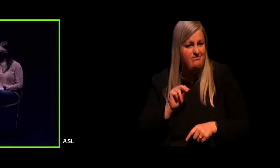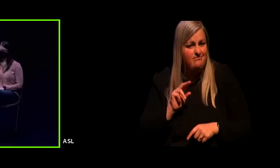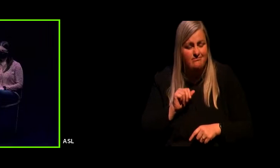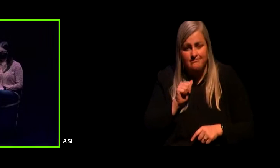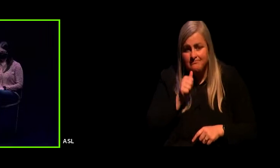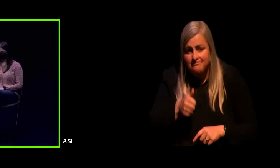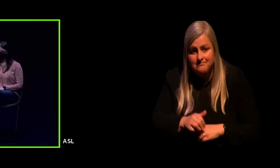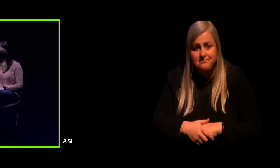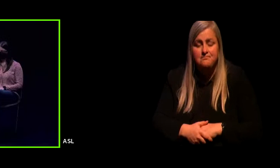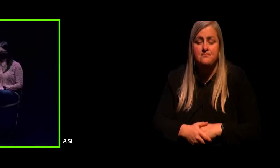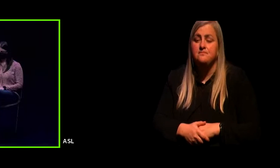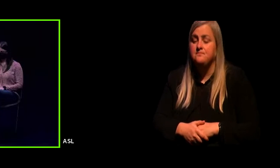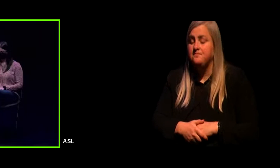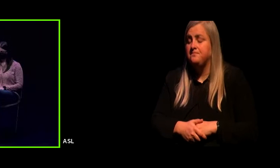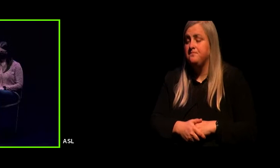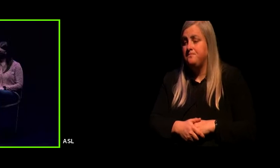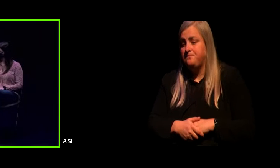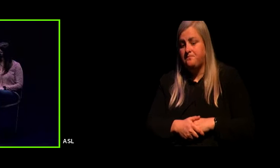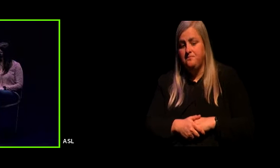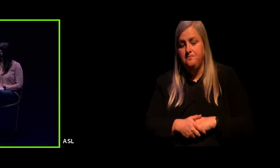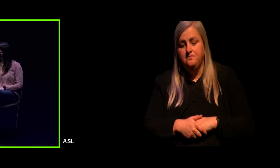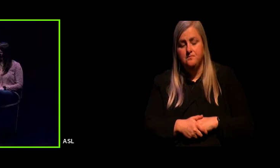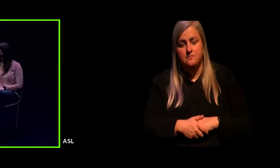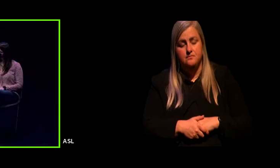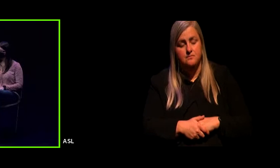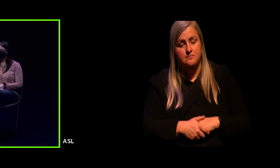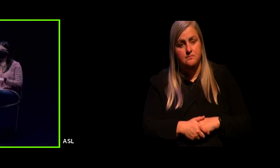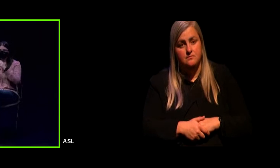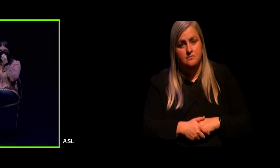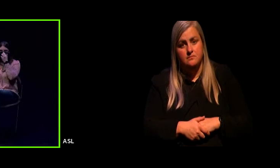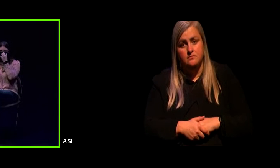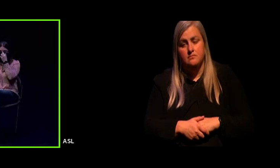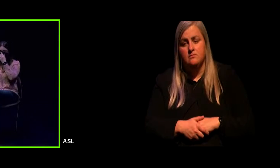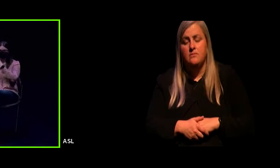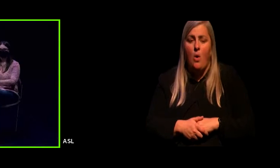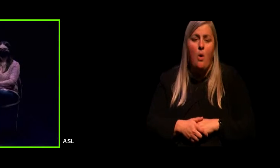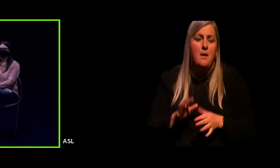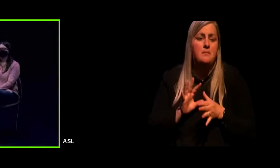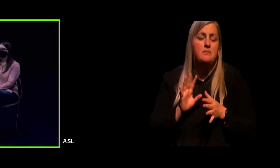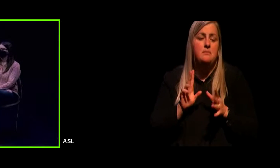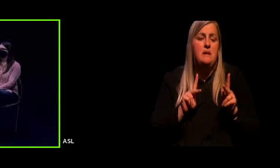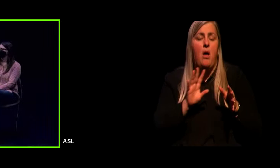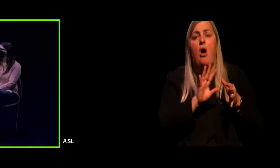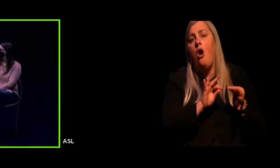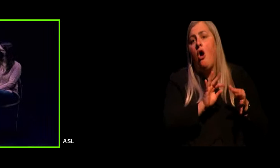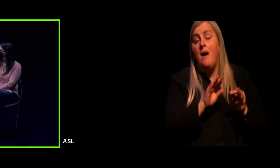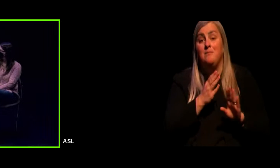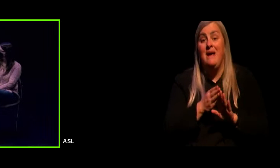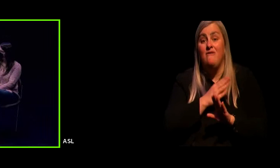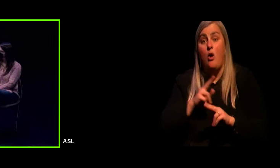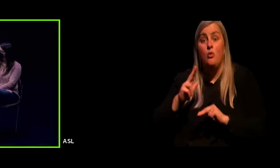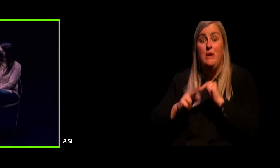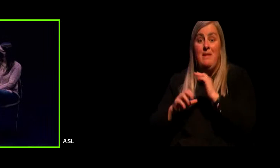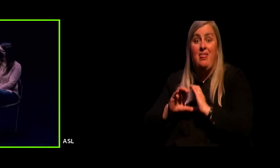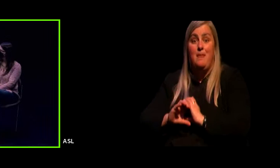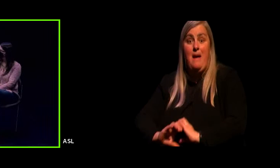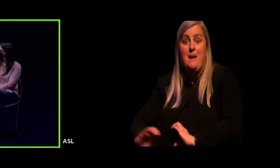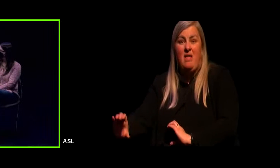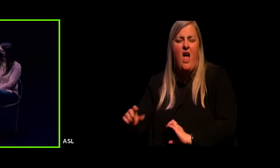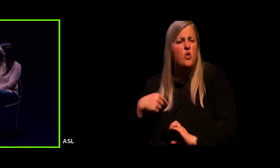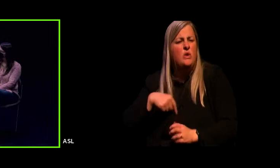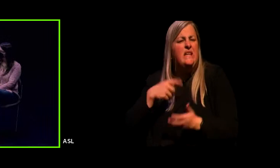Because one of the things that I don't see enough of, we talk about, well, we consulted with Indigenous communities before we built that pipeline. But if communities never had